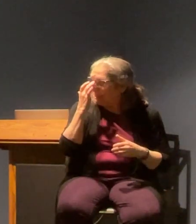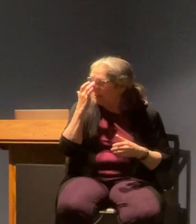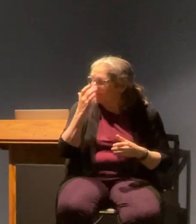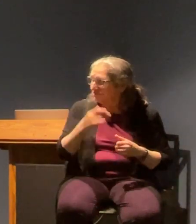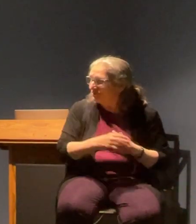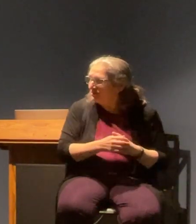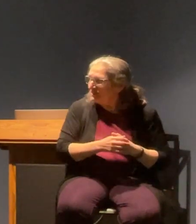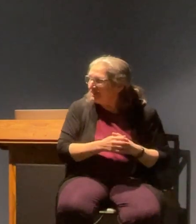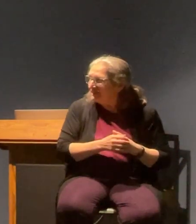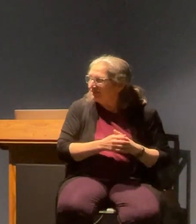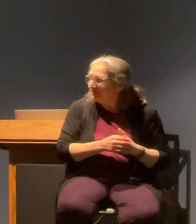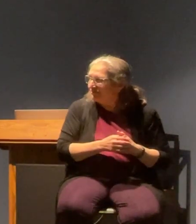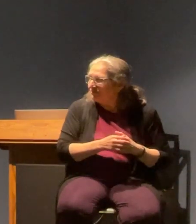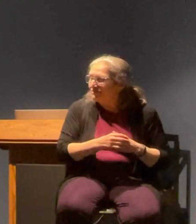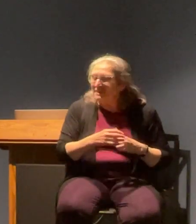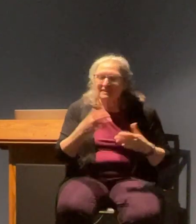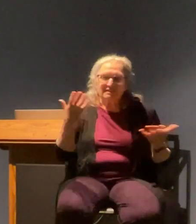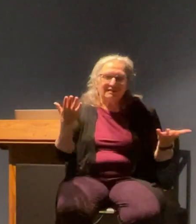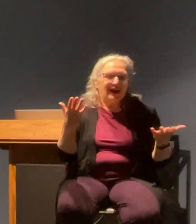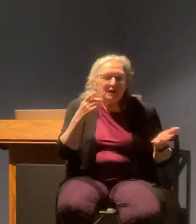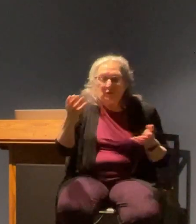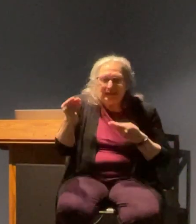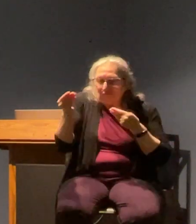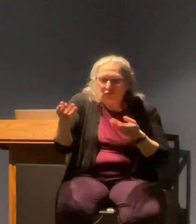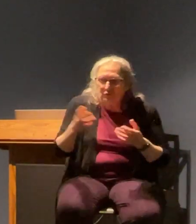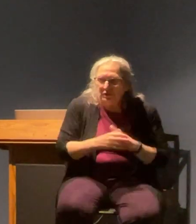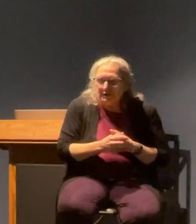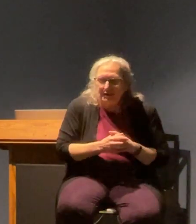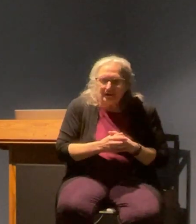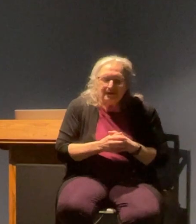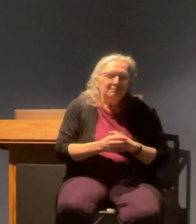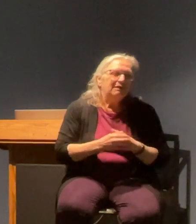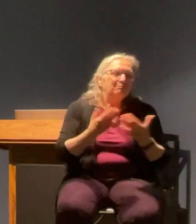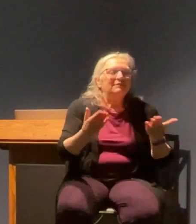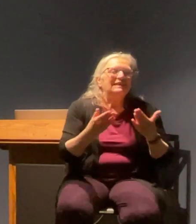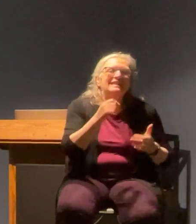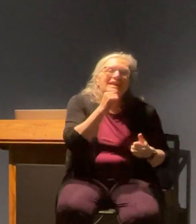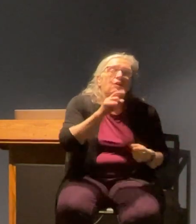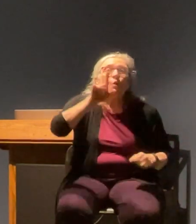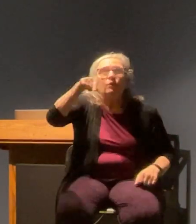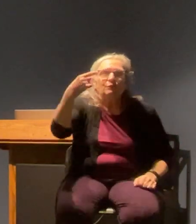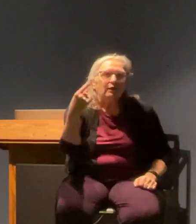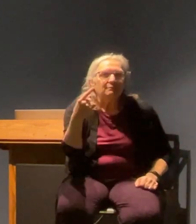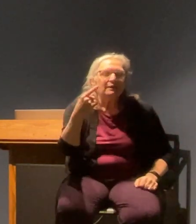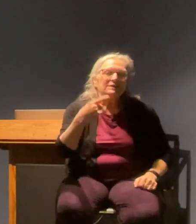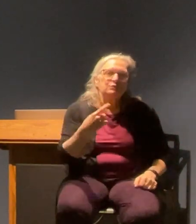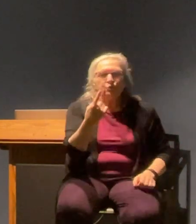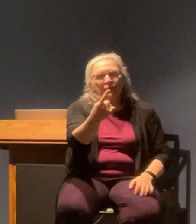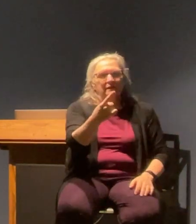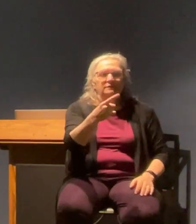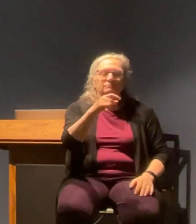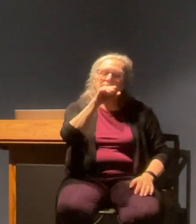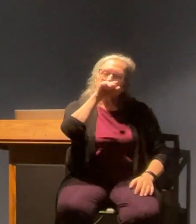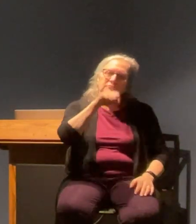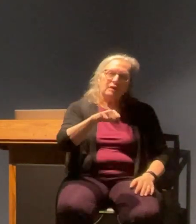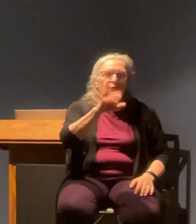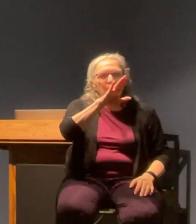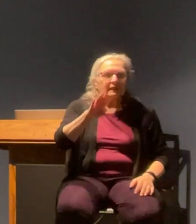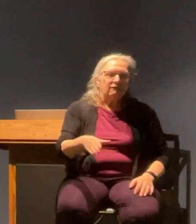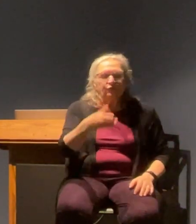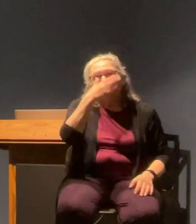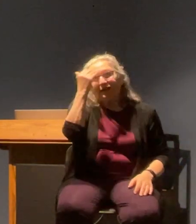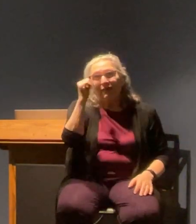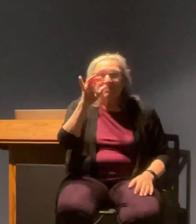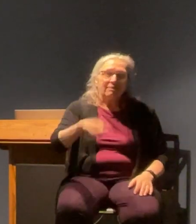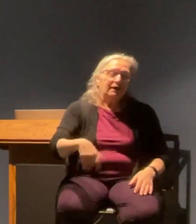I don't want to feed it to you, but meaning, is there, maybe not one, maybe not the only one, but is there one that you say to yourself, I will never forget that